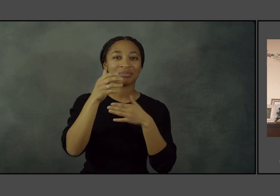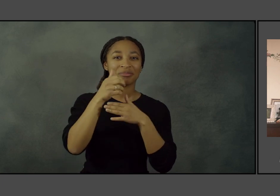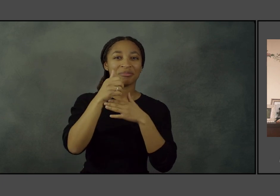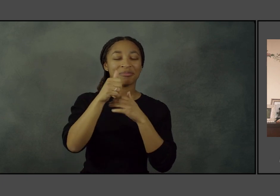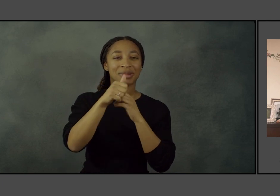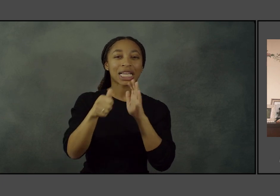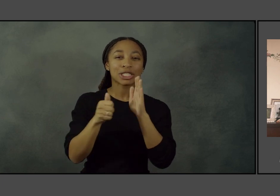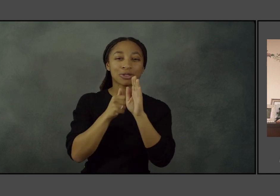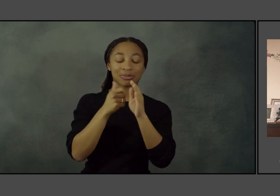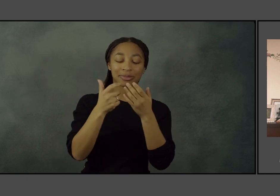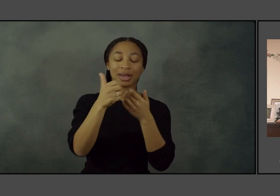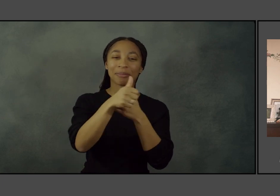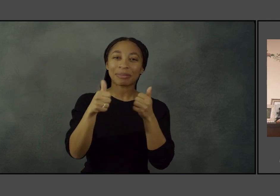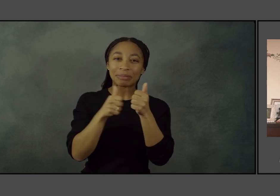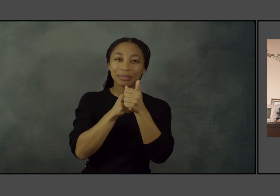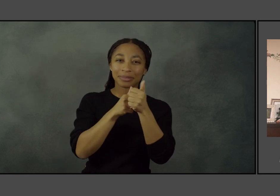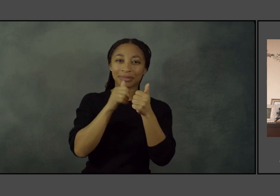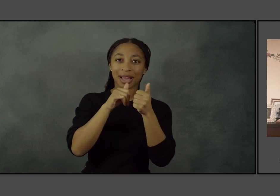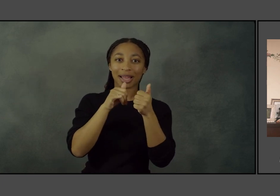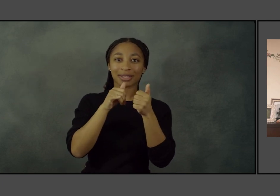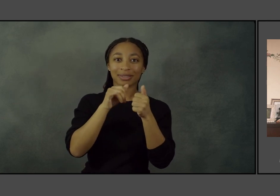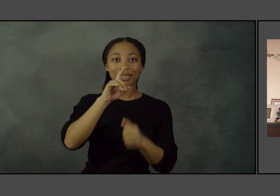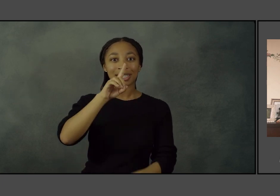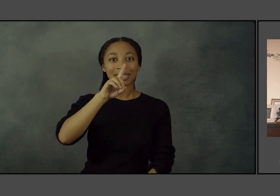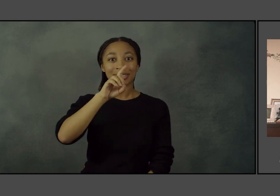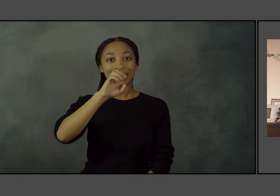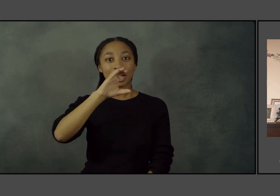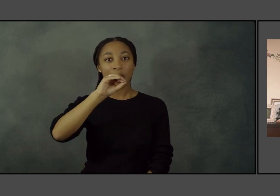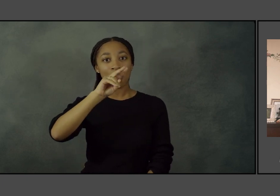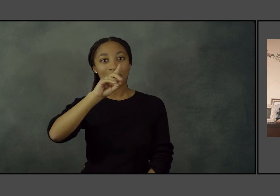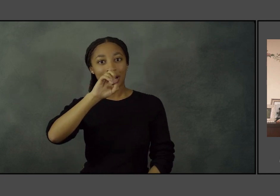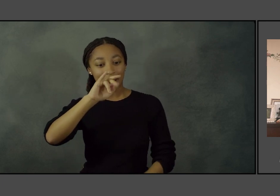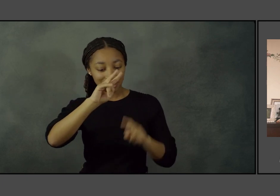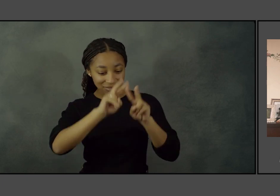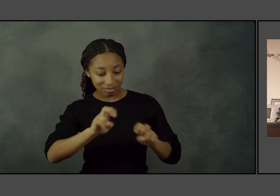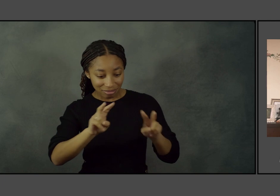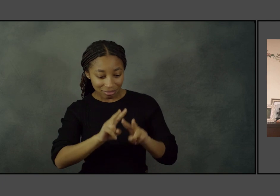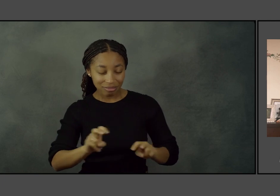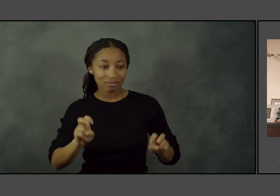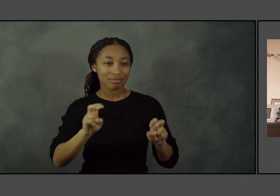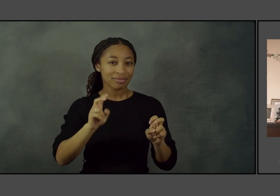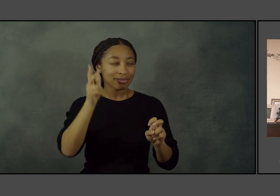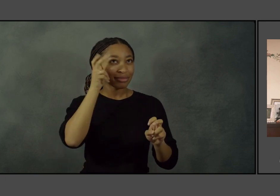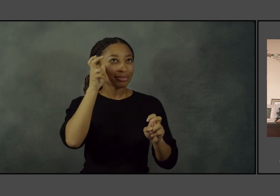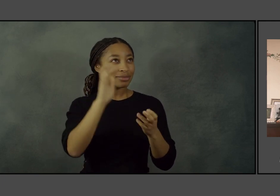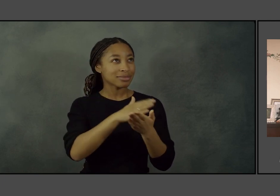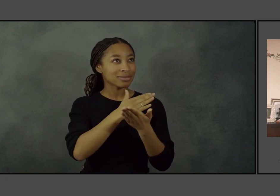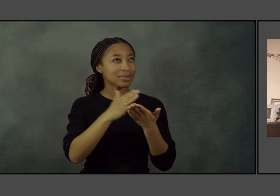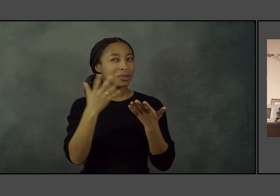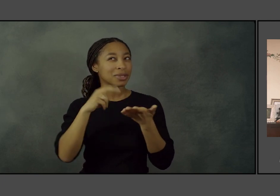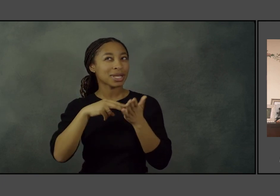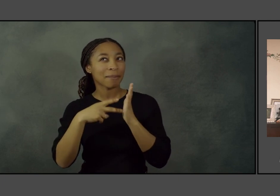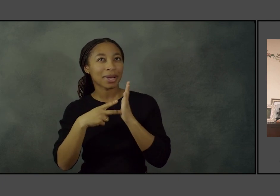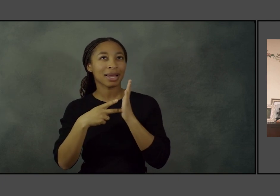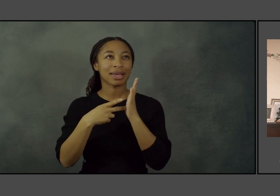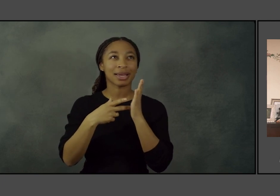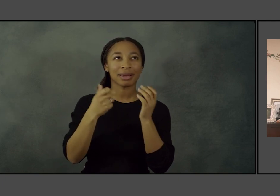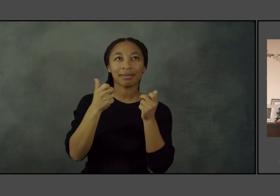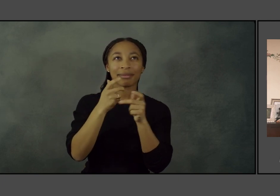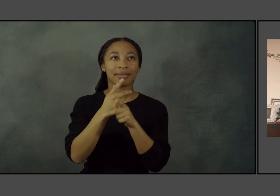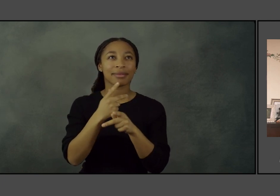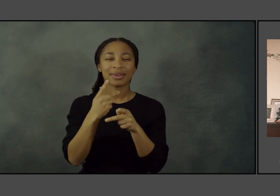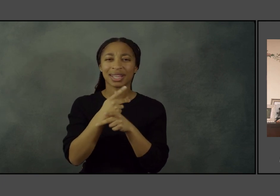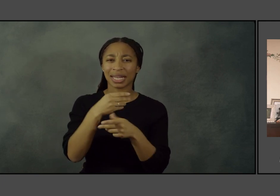and listening to the lyrics, and even in the music, stuff that's so